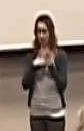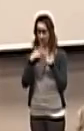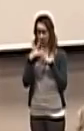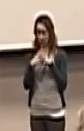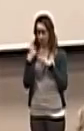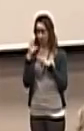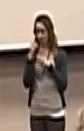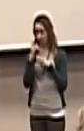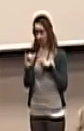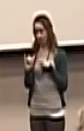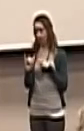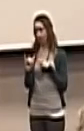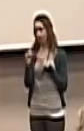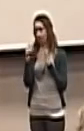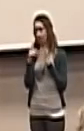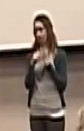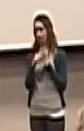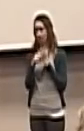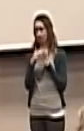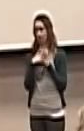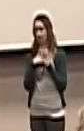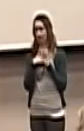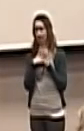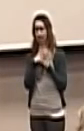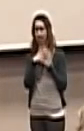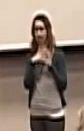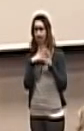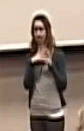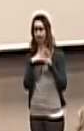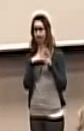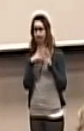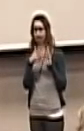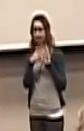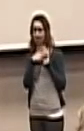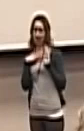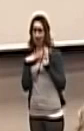Forever. This my title for all generations.